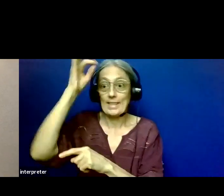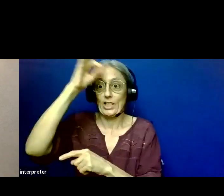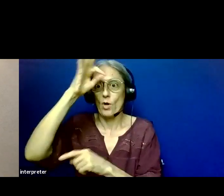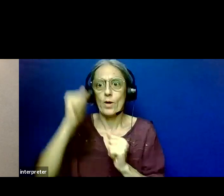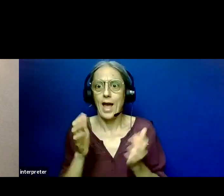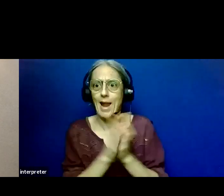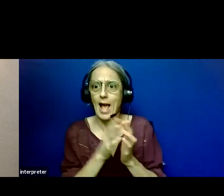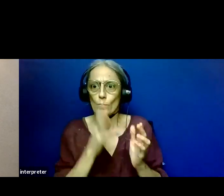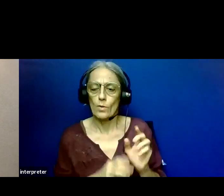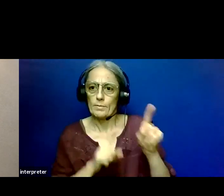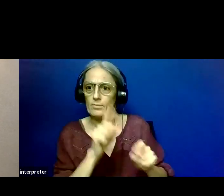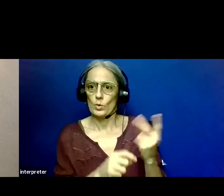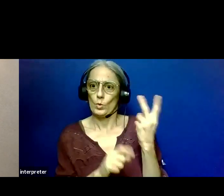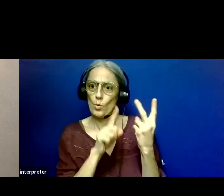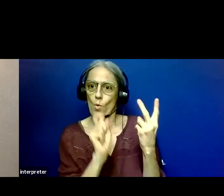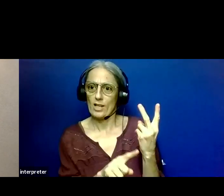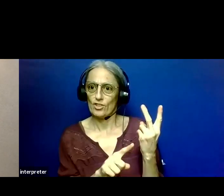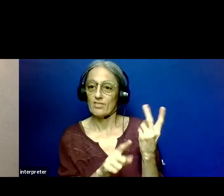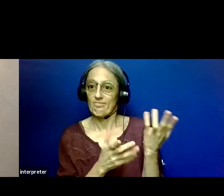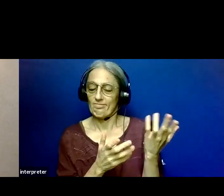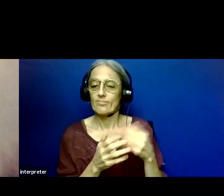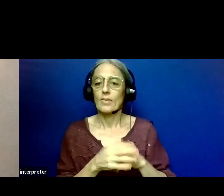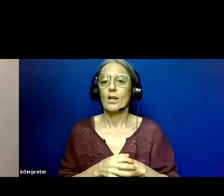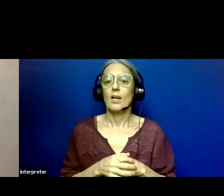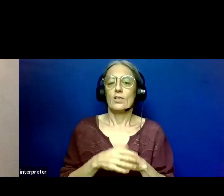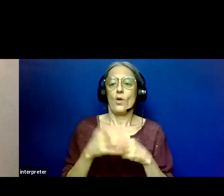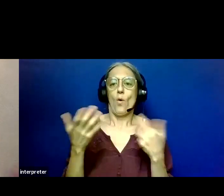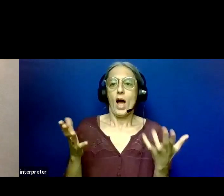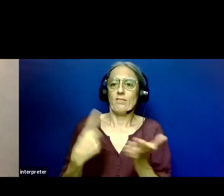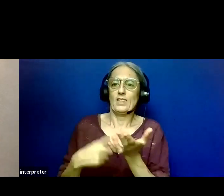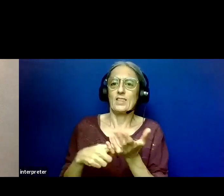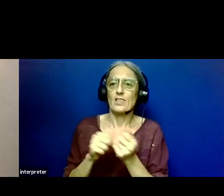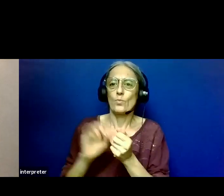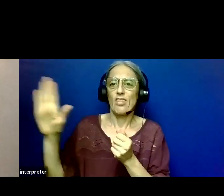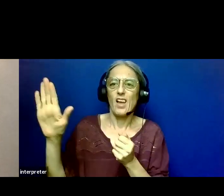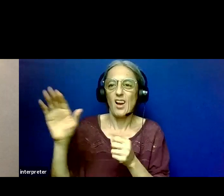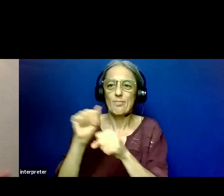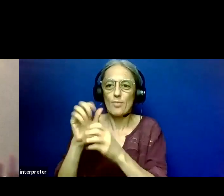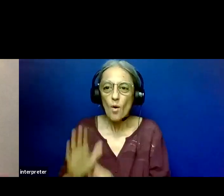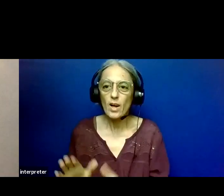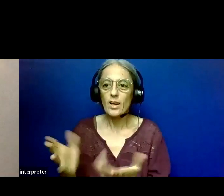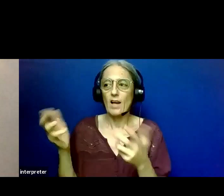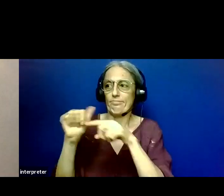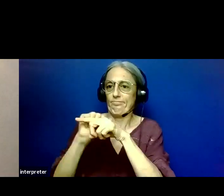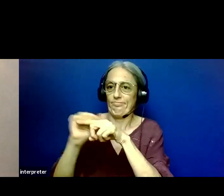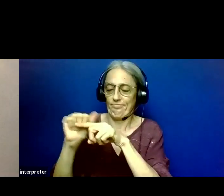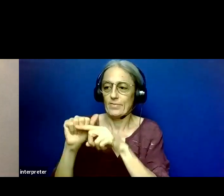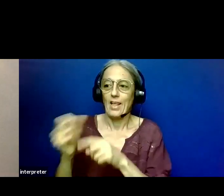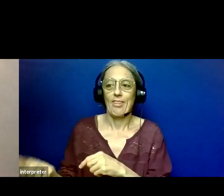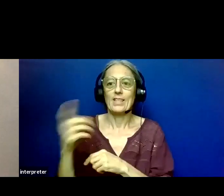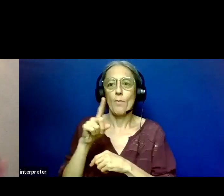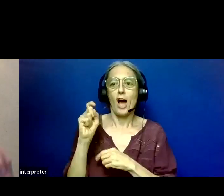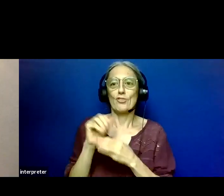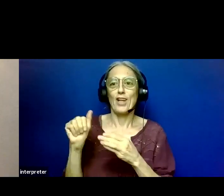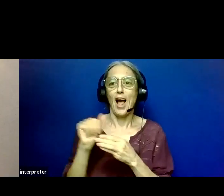talked to one of their people and trained them on service animals, basically. They sent me a $100 gift certificate, which